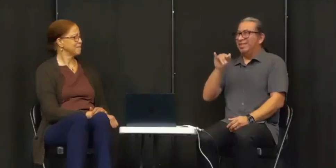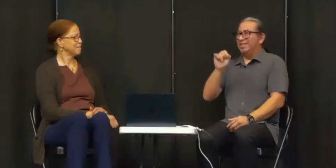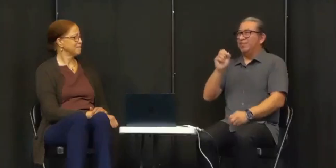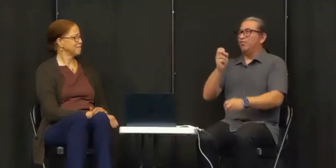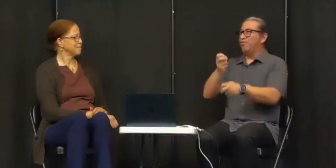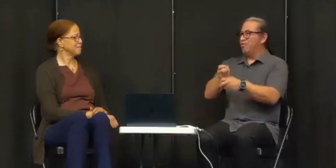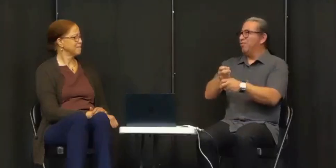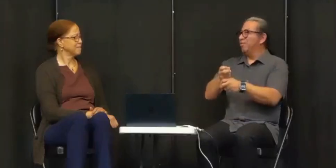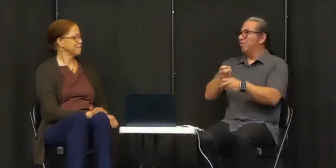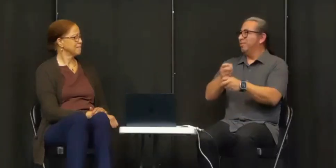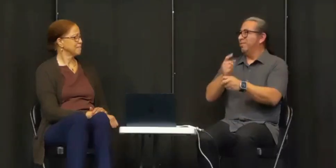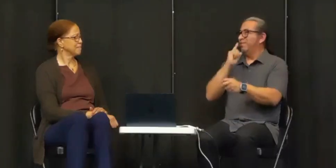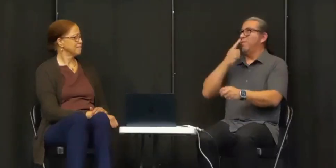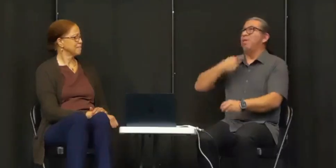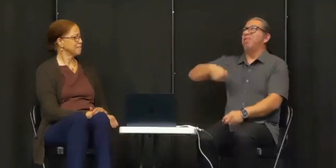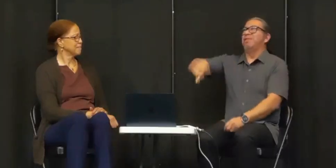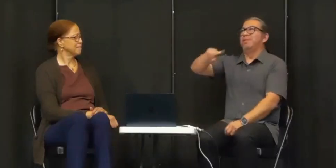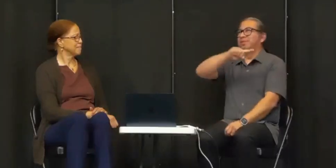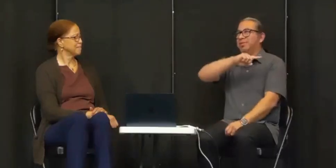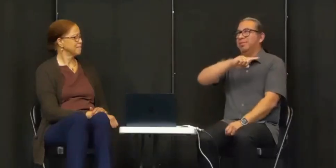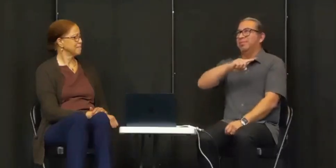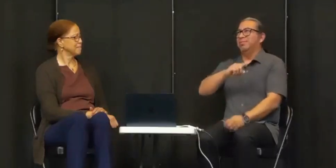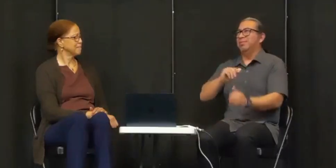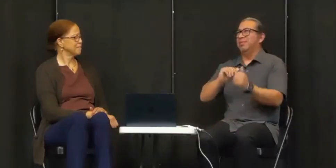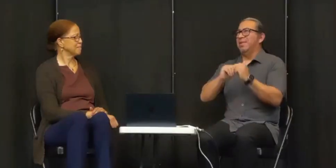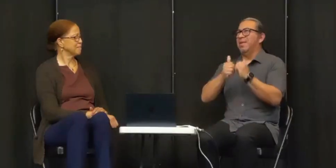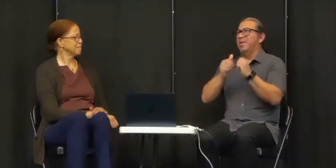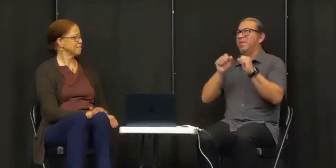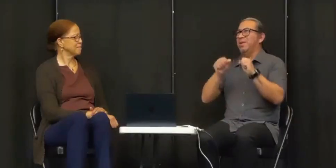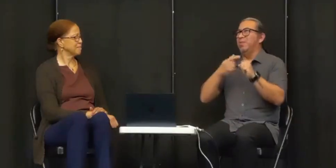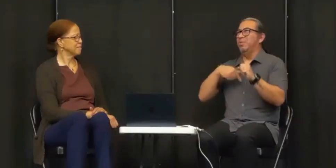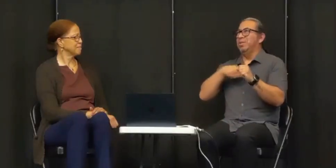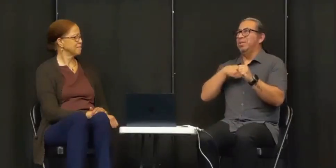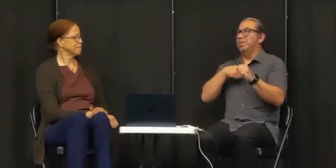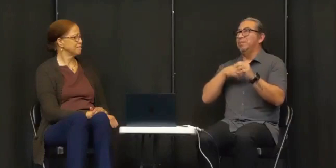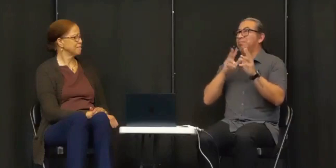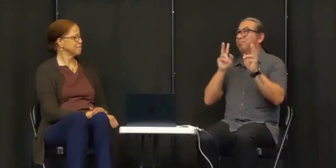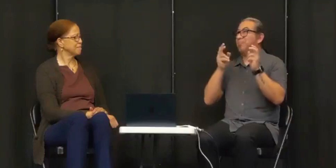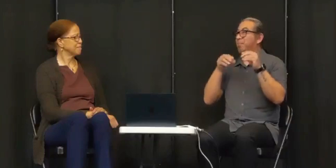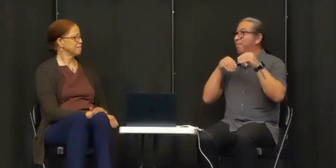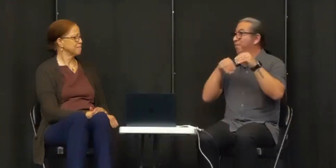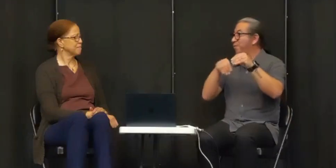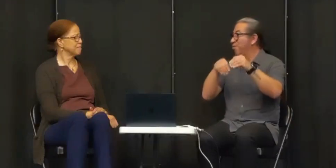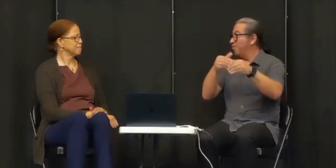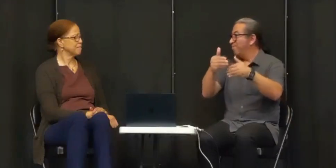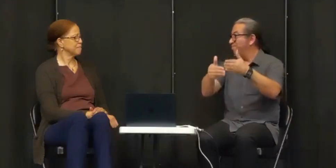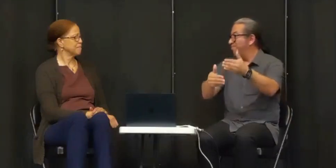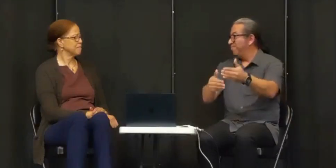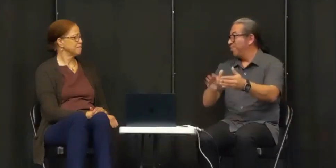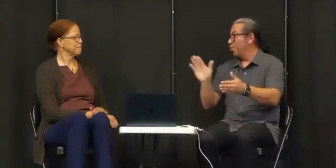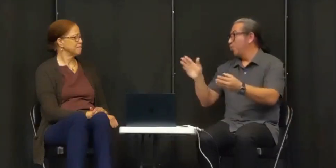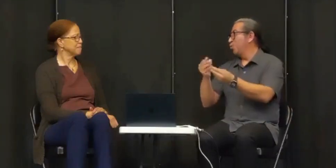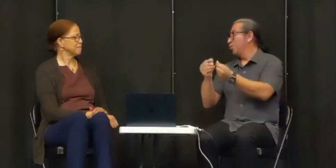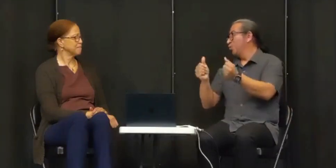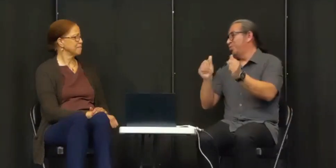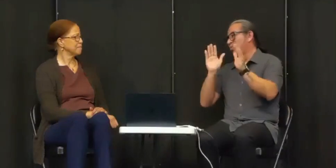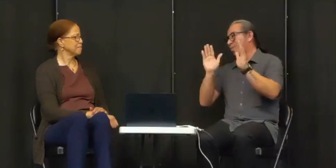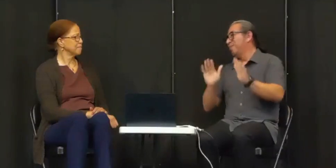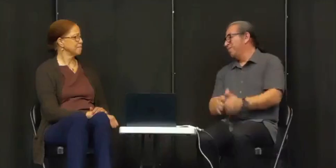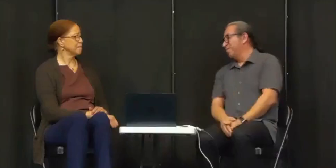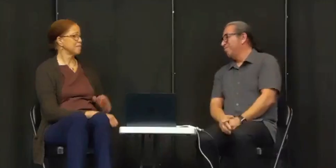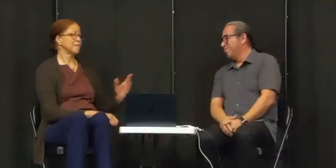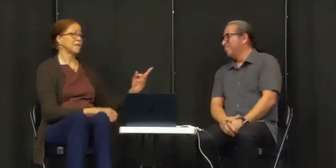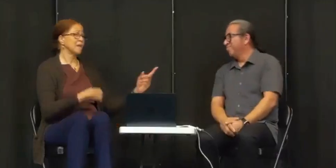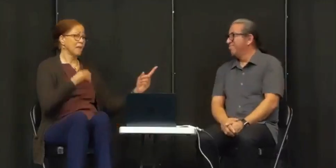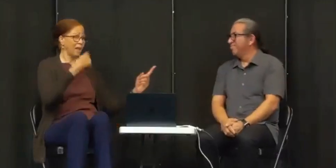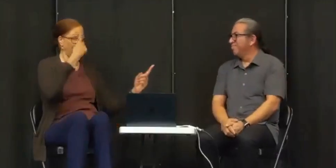I admit, this is hard for all of us, including my son. You know, it's just as